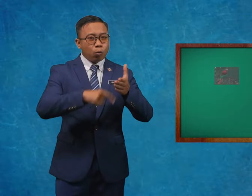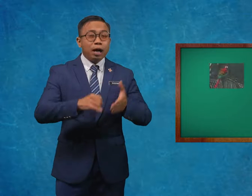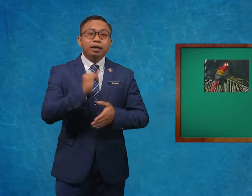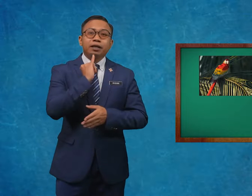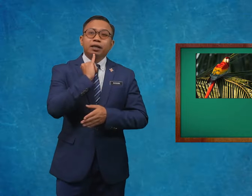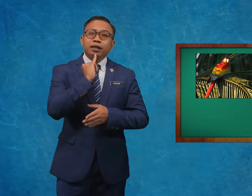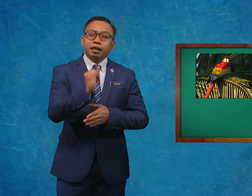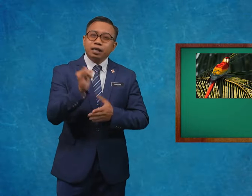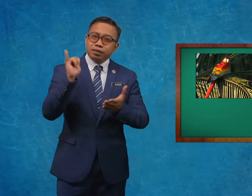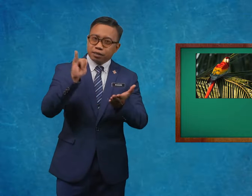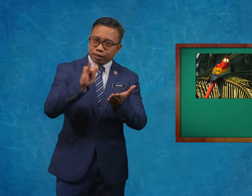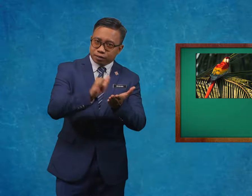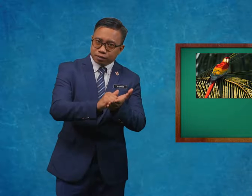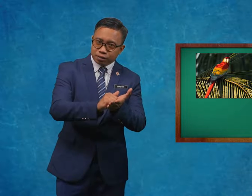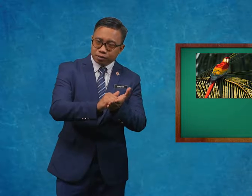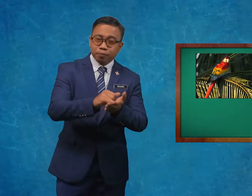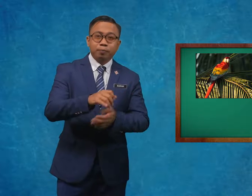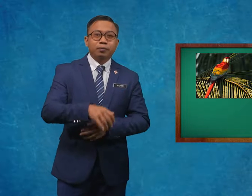What is this?